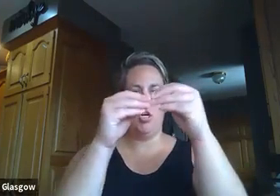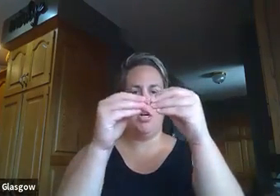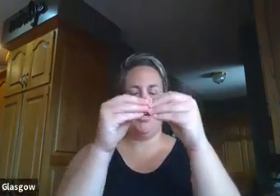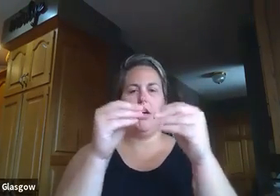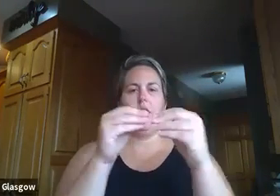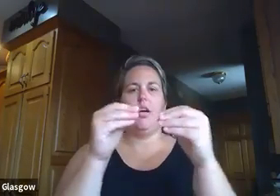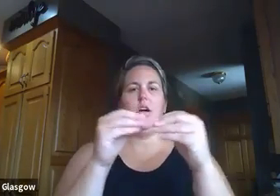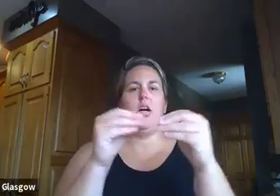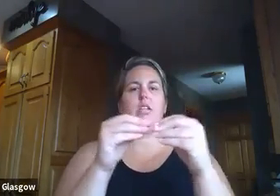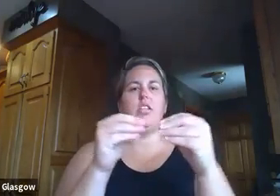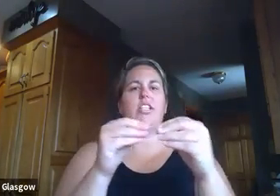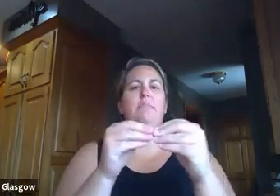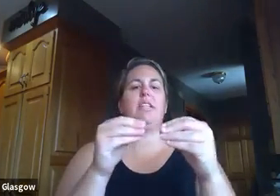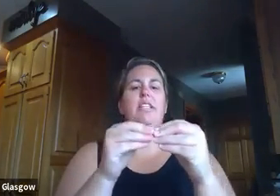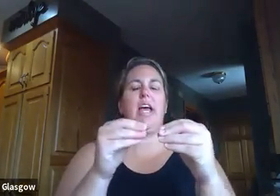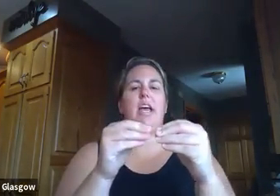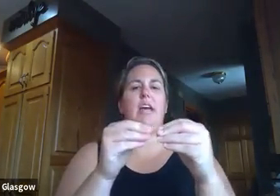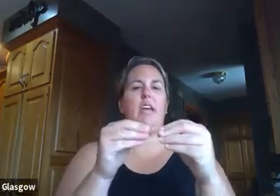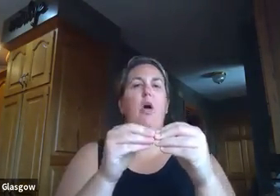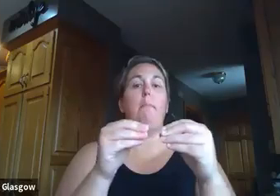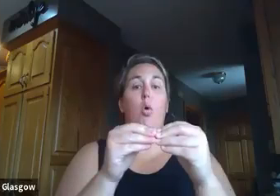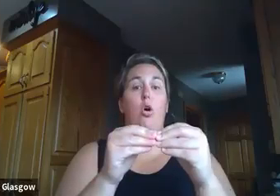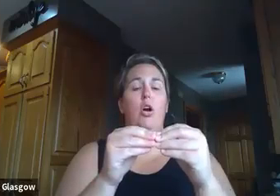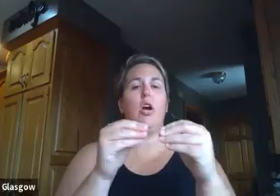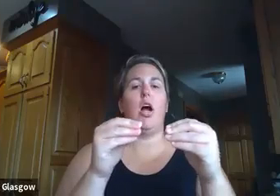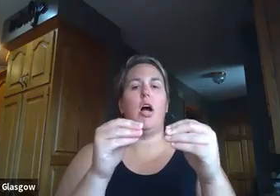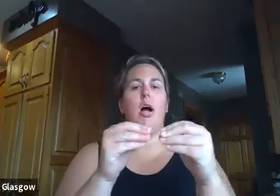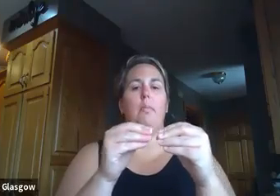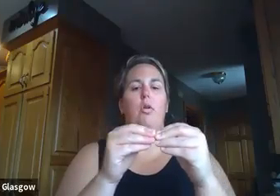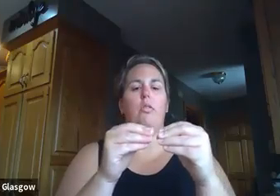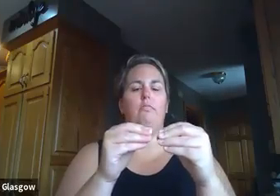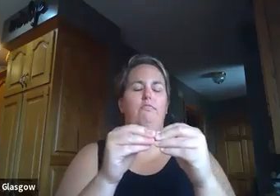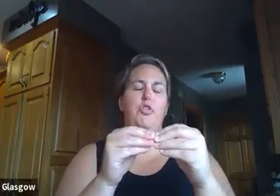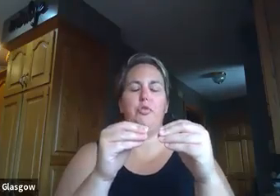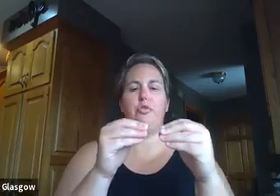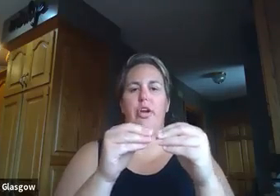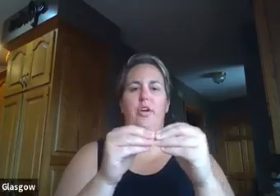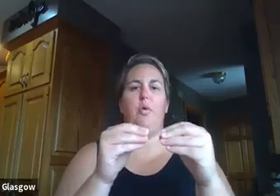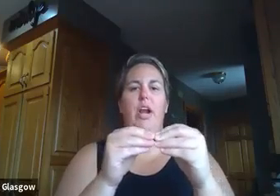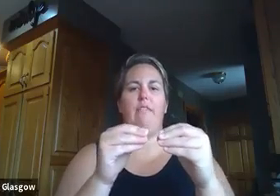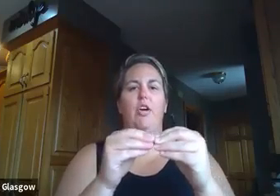more, to teach them to say if they want more, food, drink, whatever.